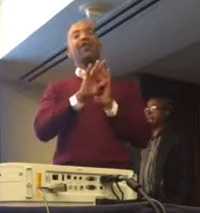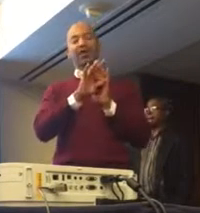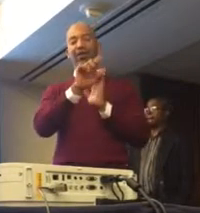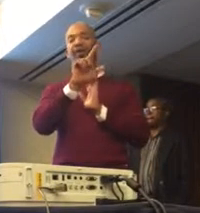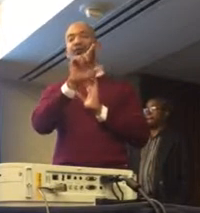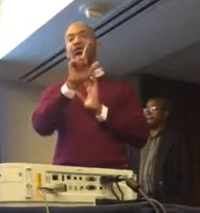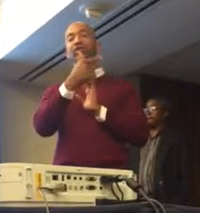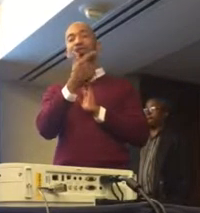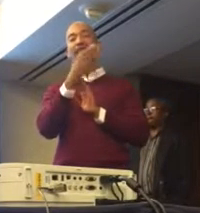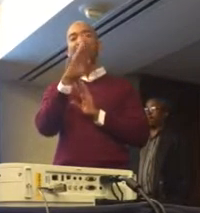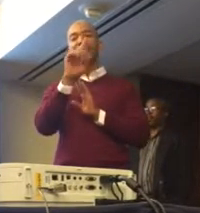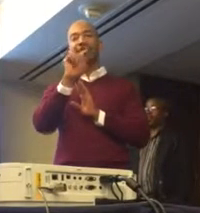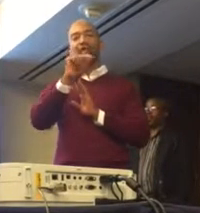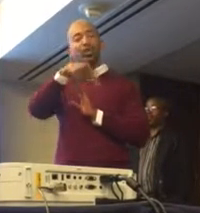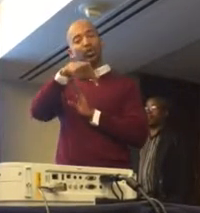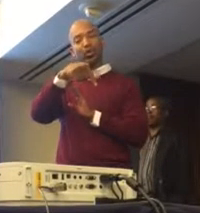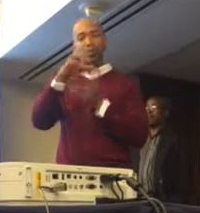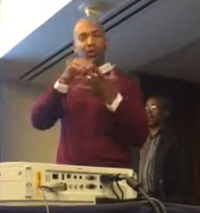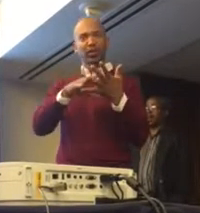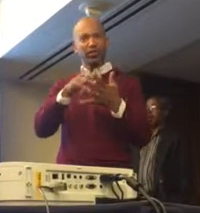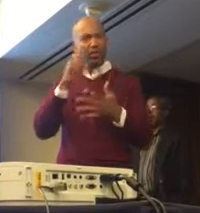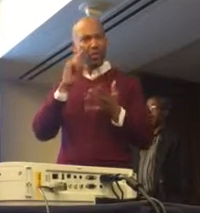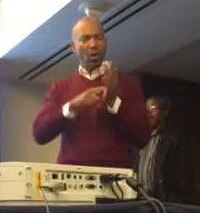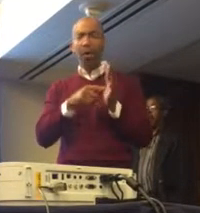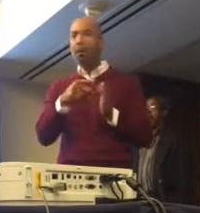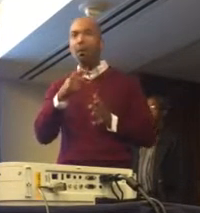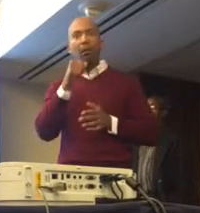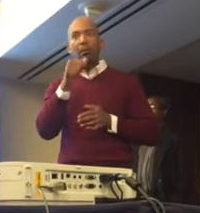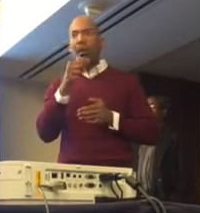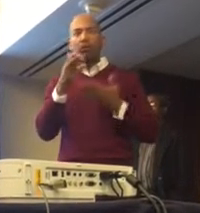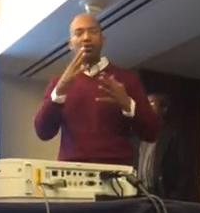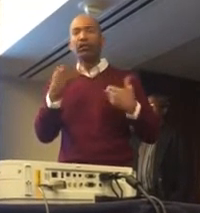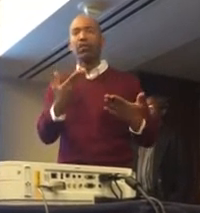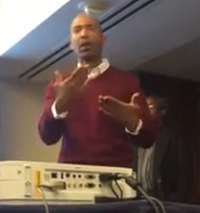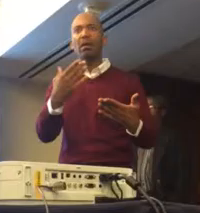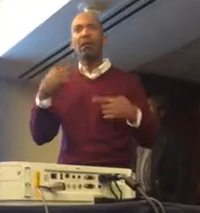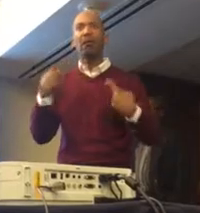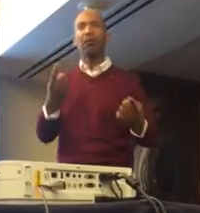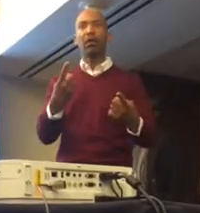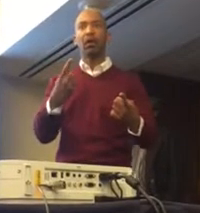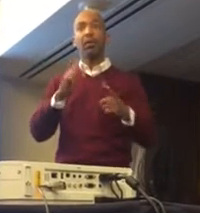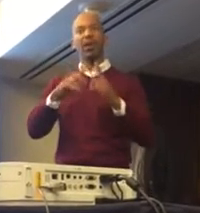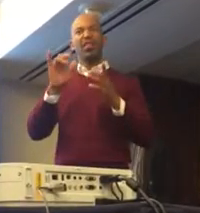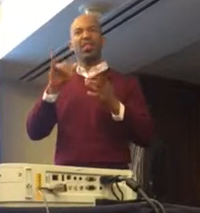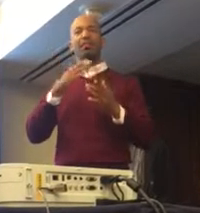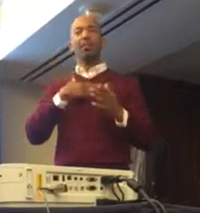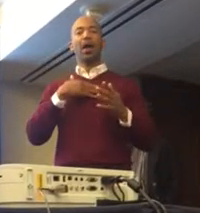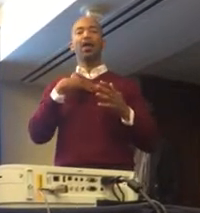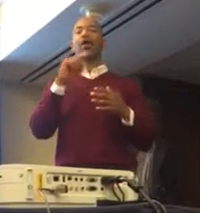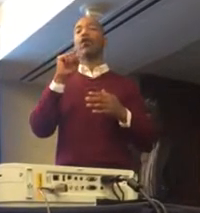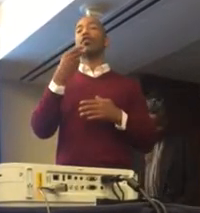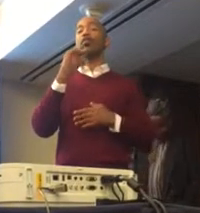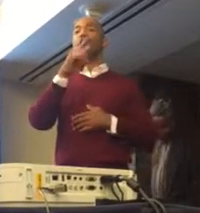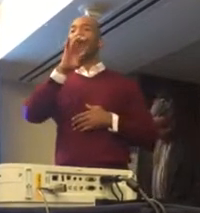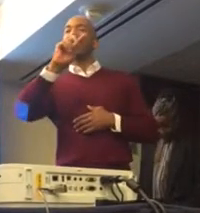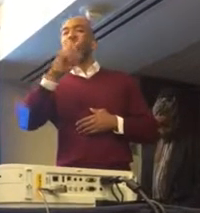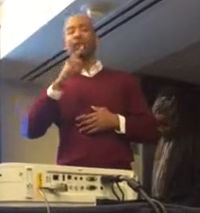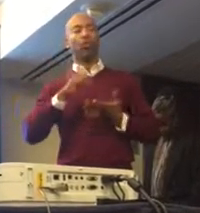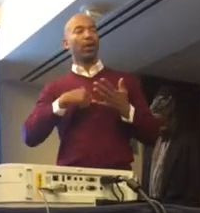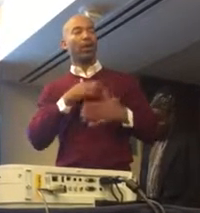population and found out how they were grossly underserved. So ever since then, that has been my thread. That's just what I love to do. What